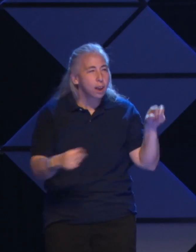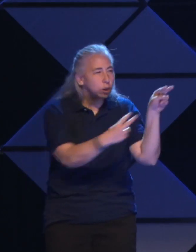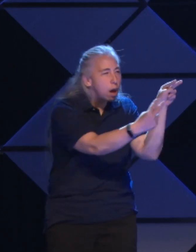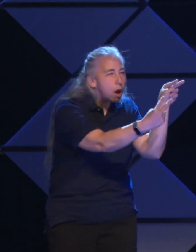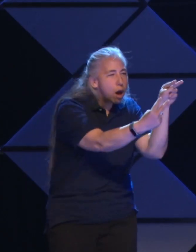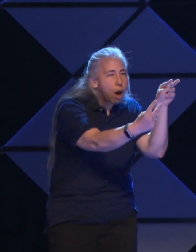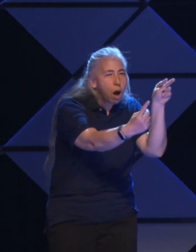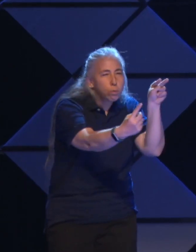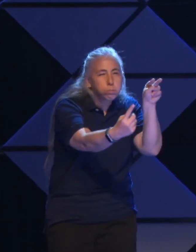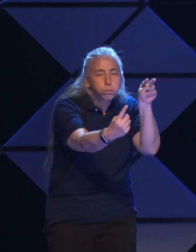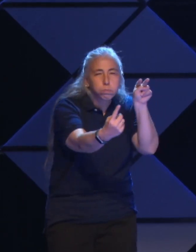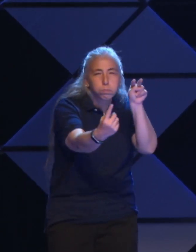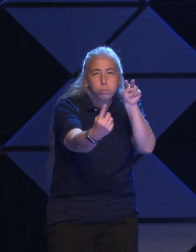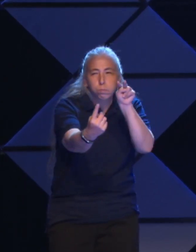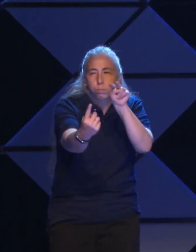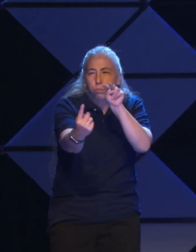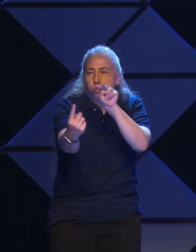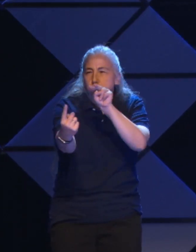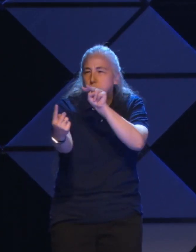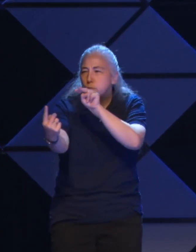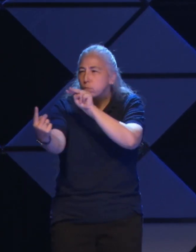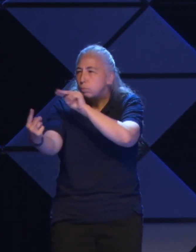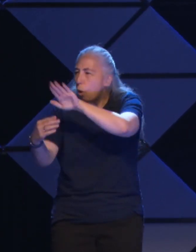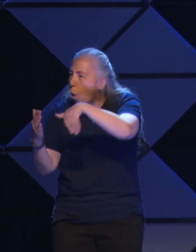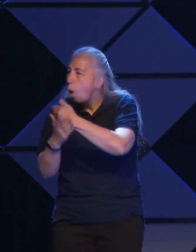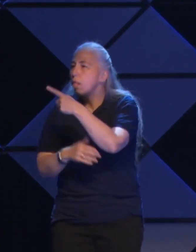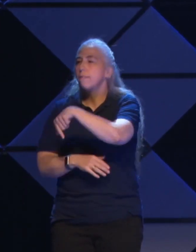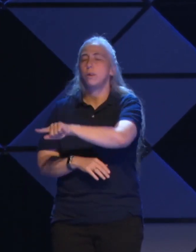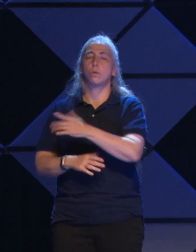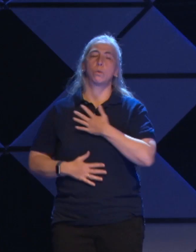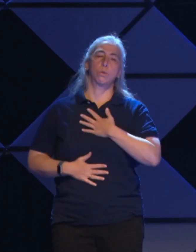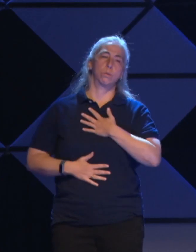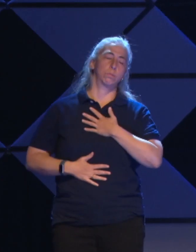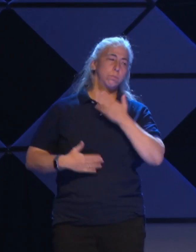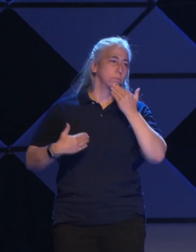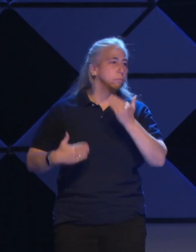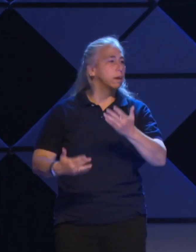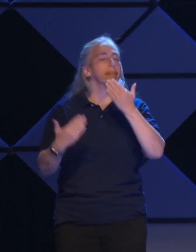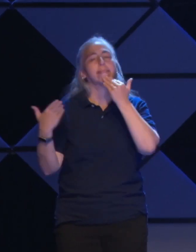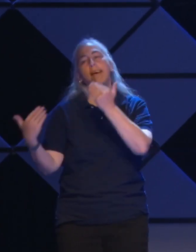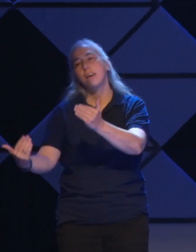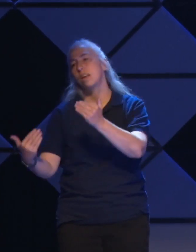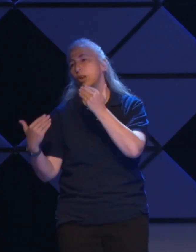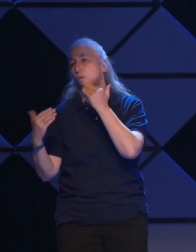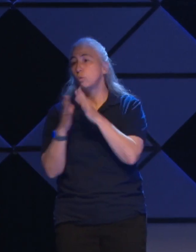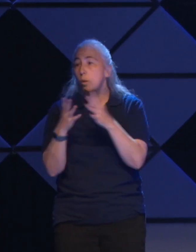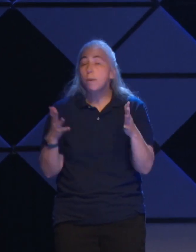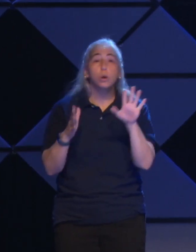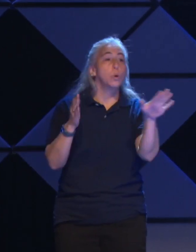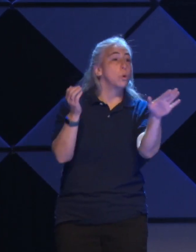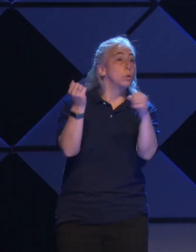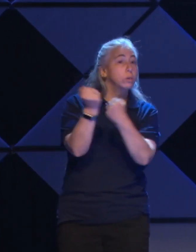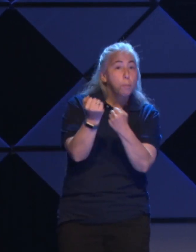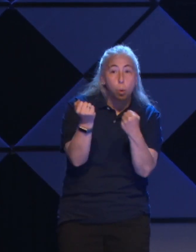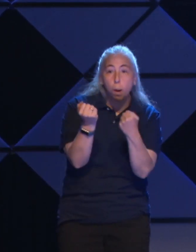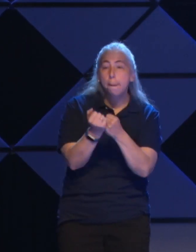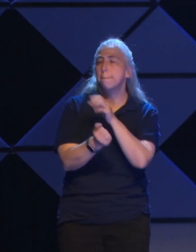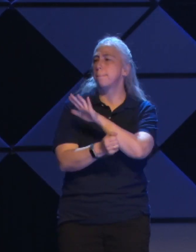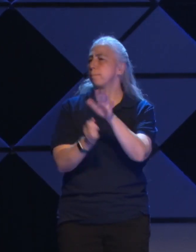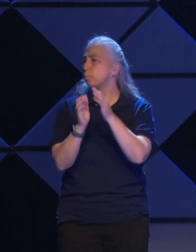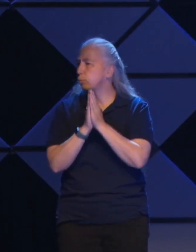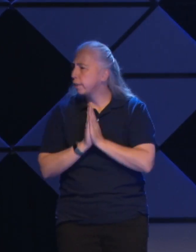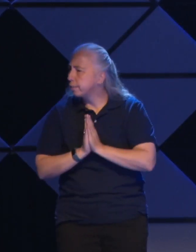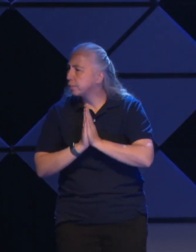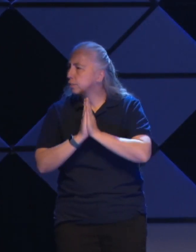each and every one of you, and I would say thank you. Thank you very much for your support and for your prayers. And without people like